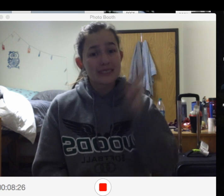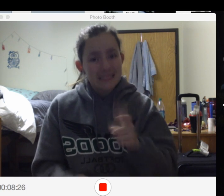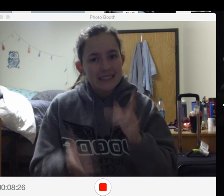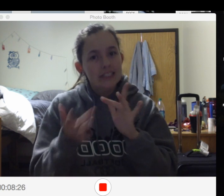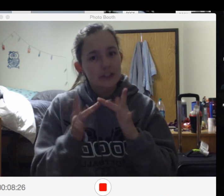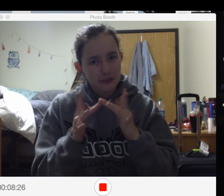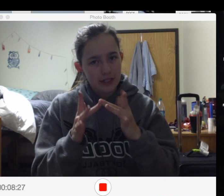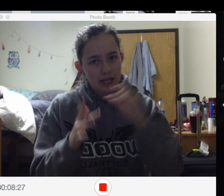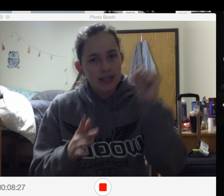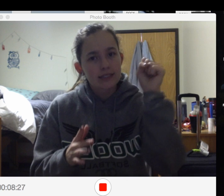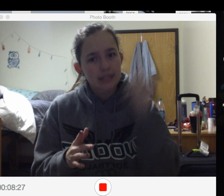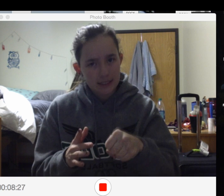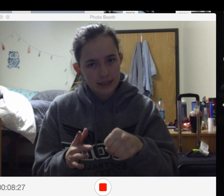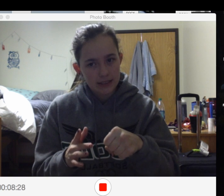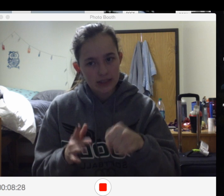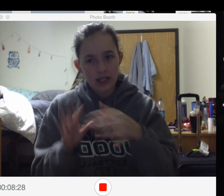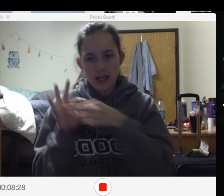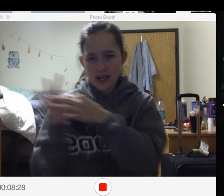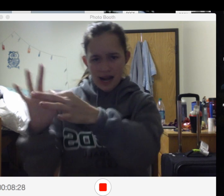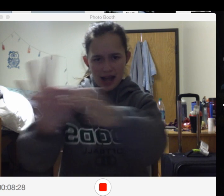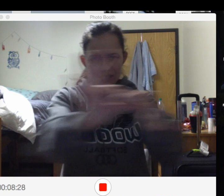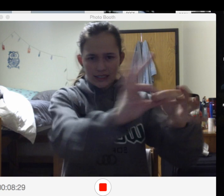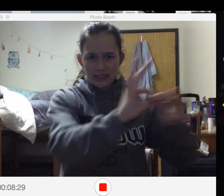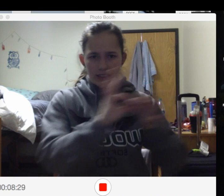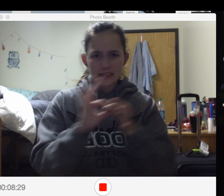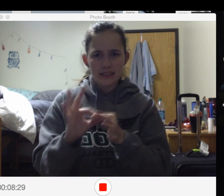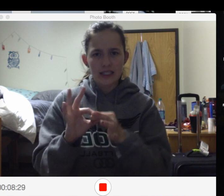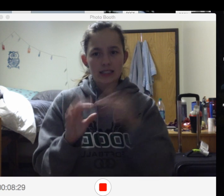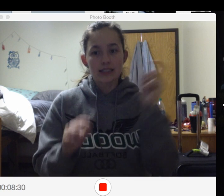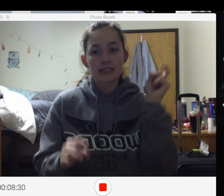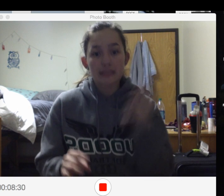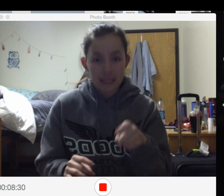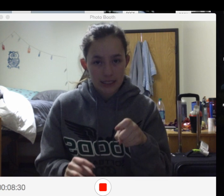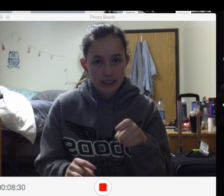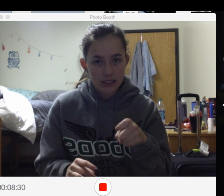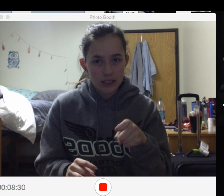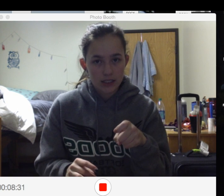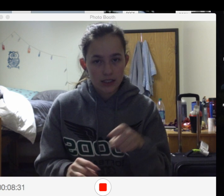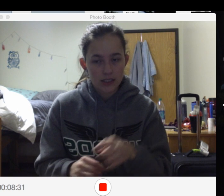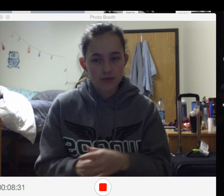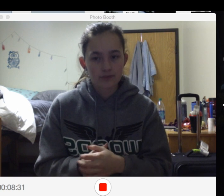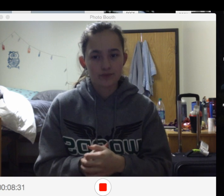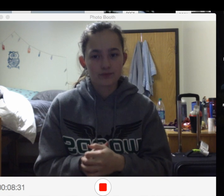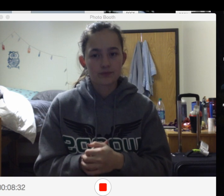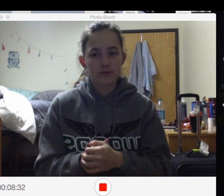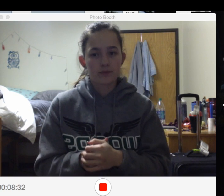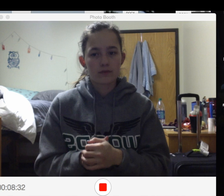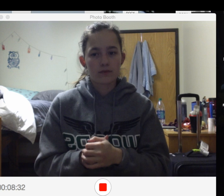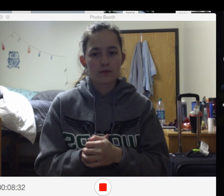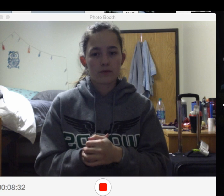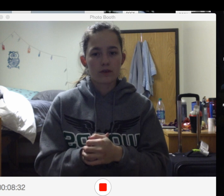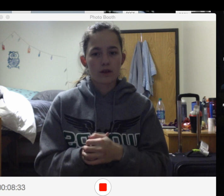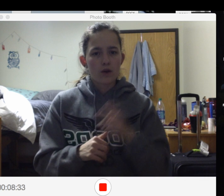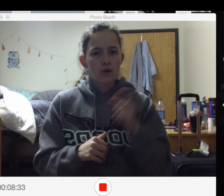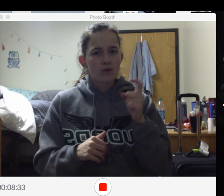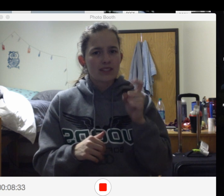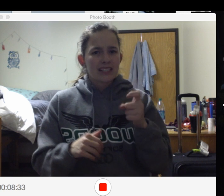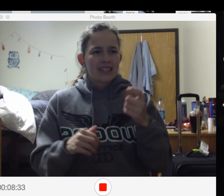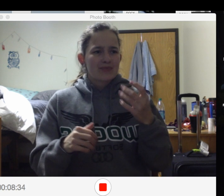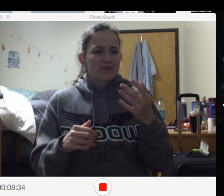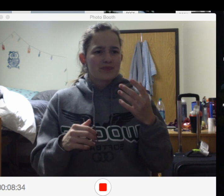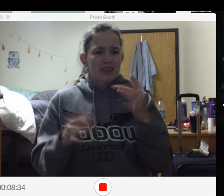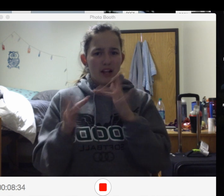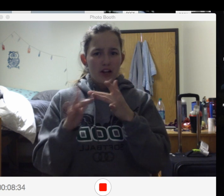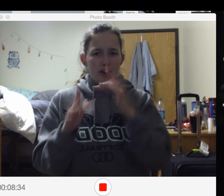the internet to be that thing that we all dreamed of it being. We need it to connect us all together. We need it to introduce